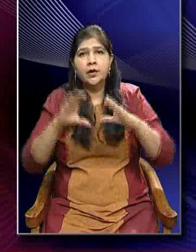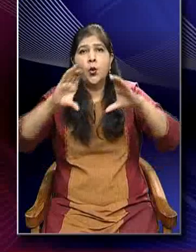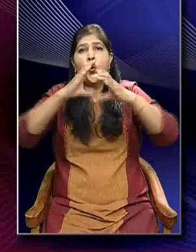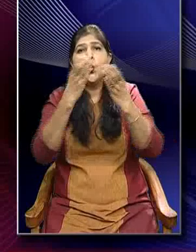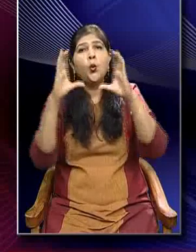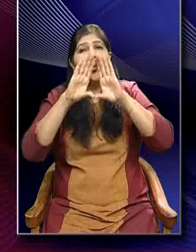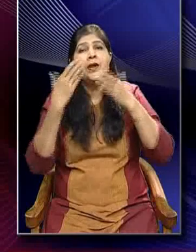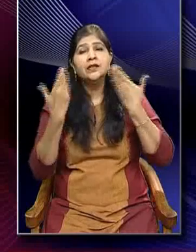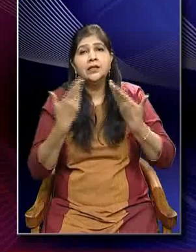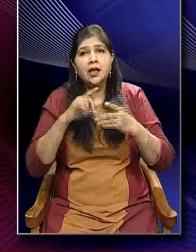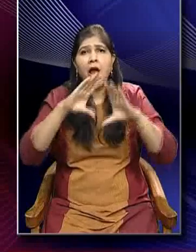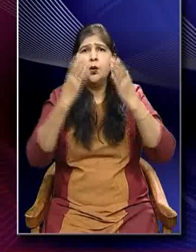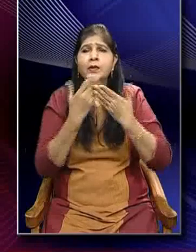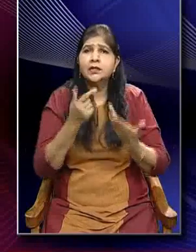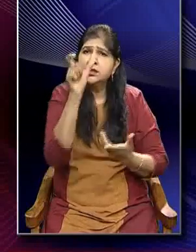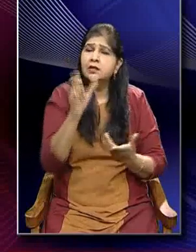globalization.